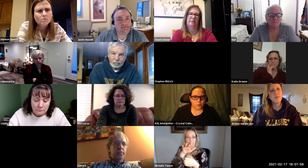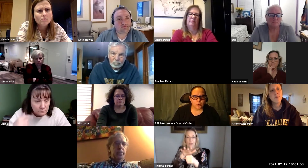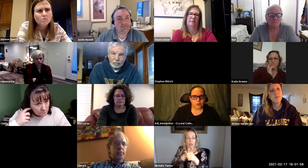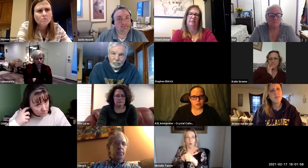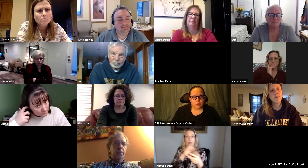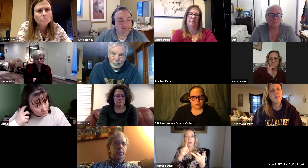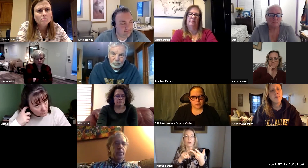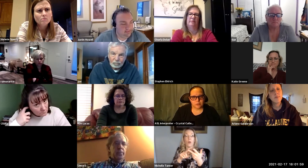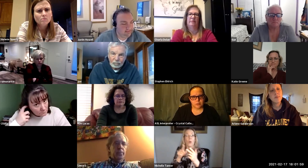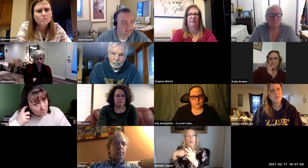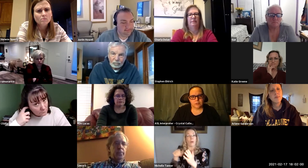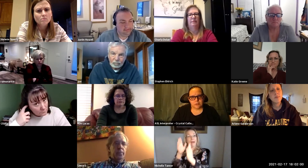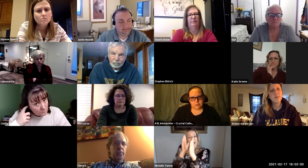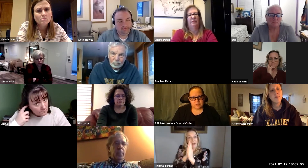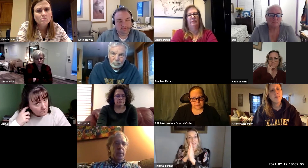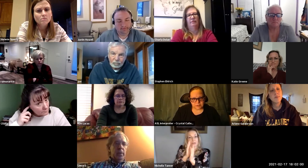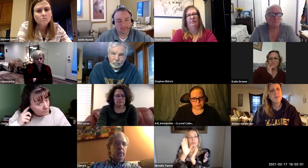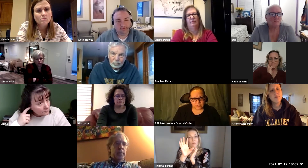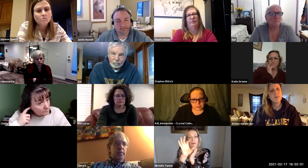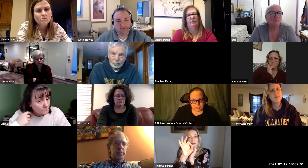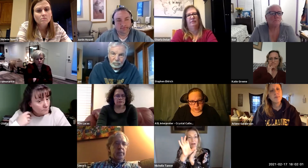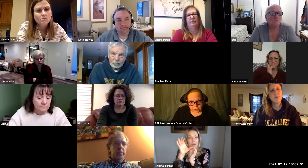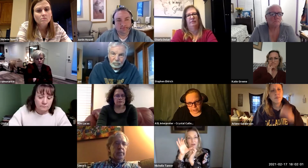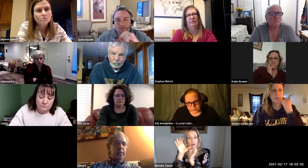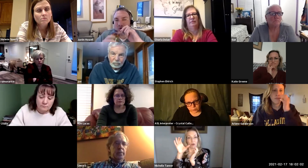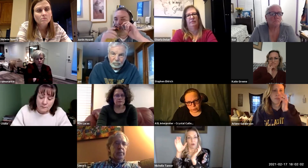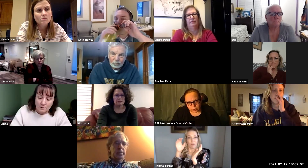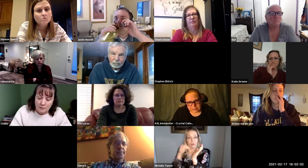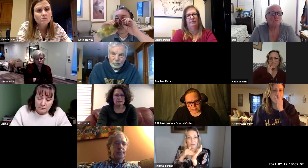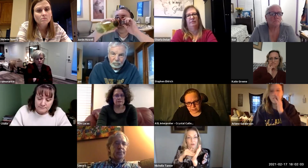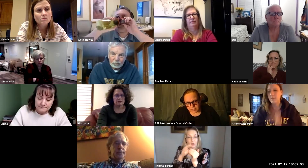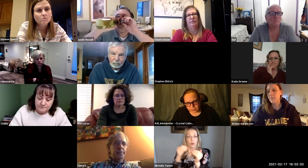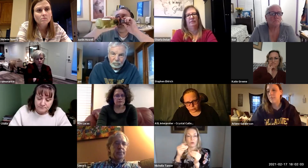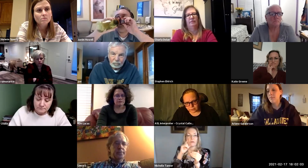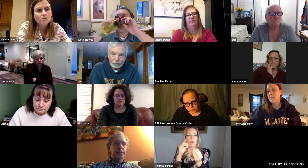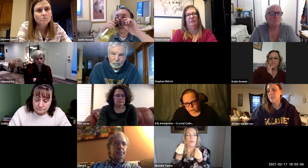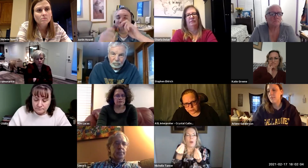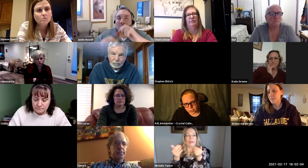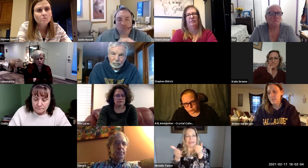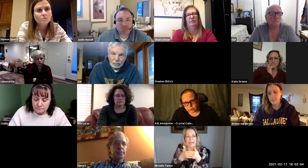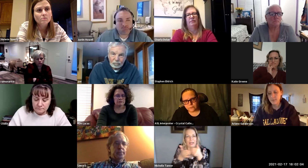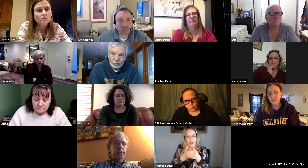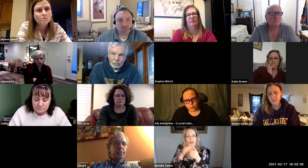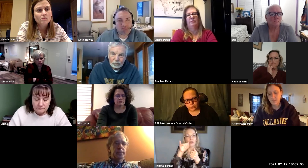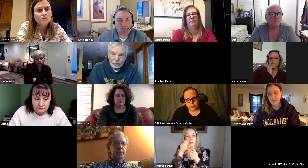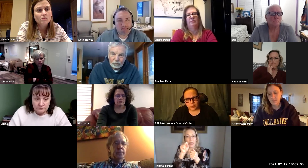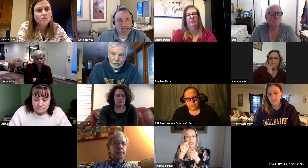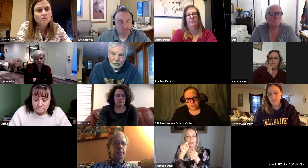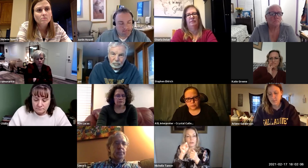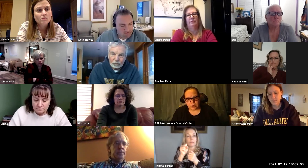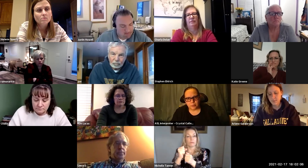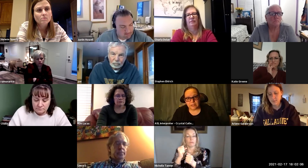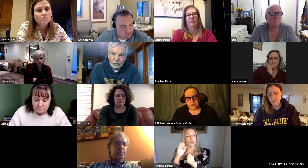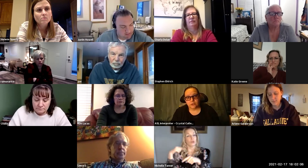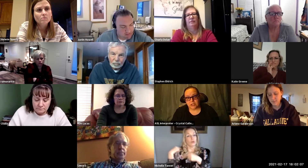So for some different areas, we requested $900,000 for